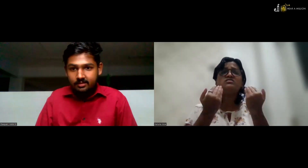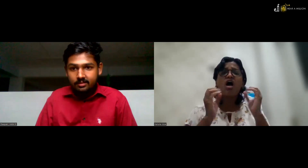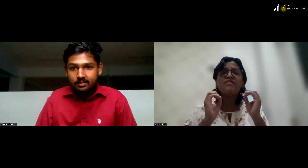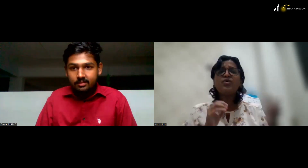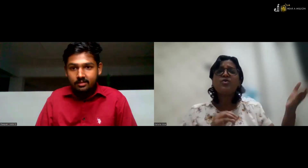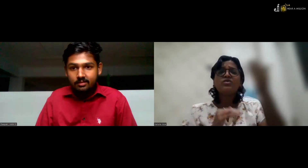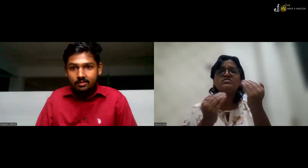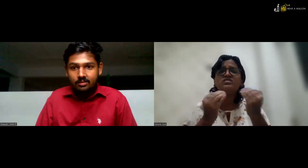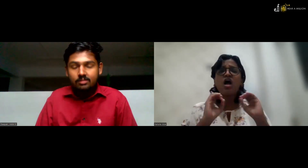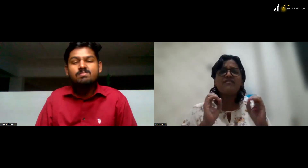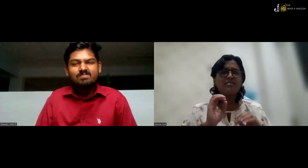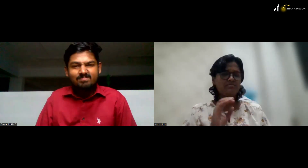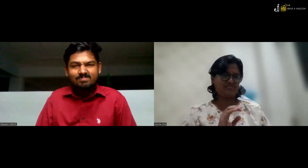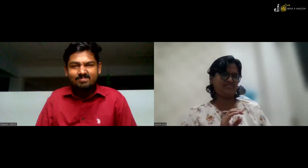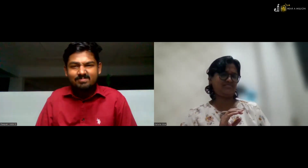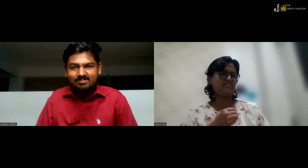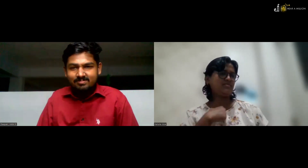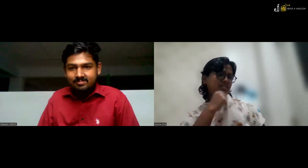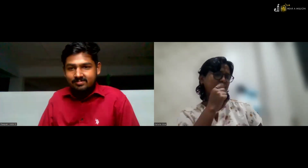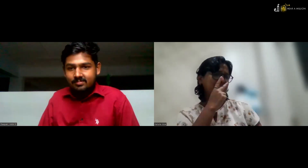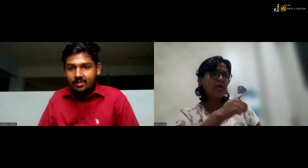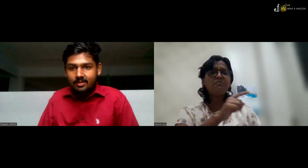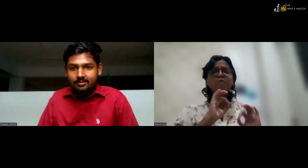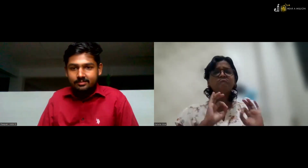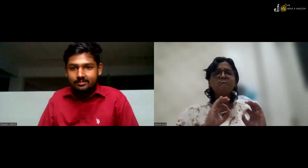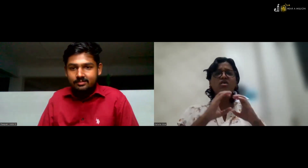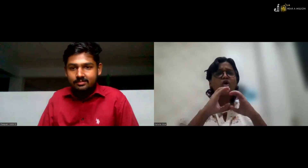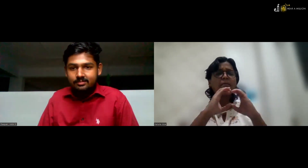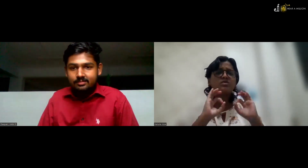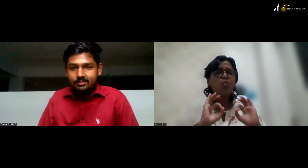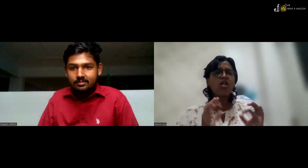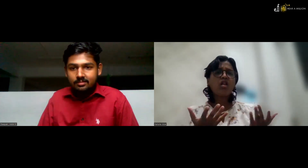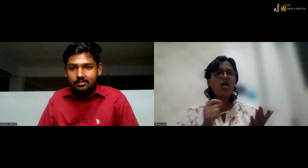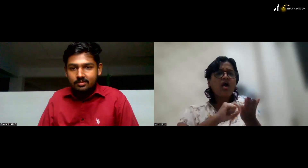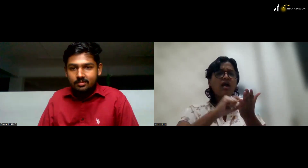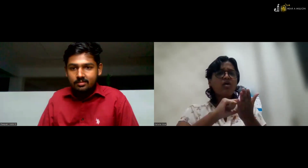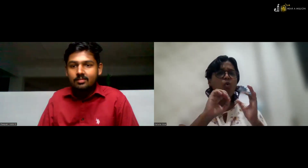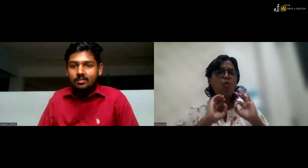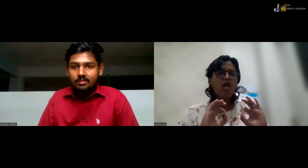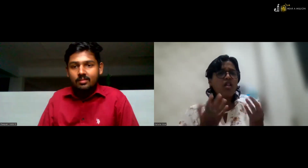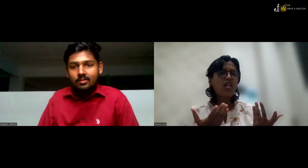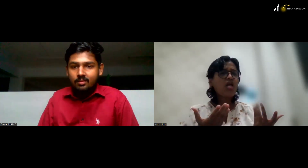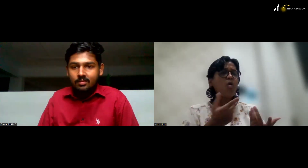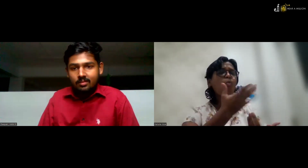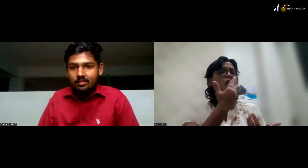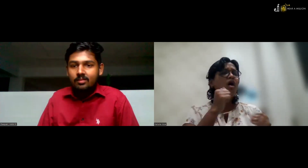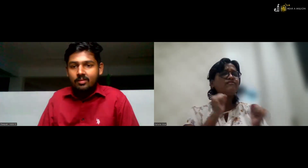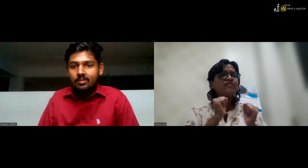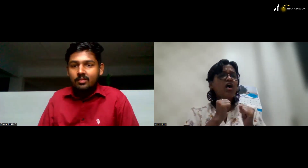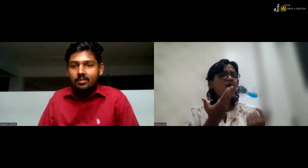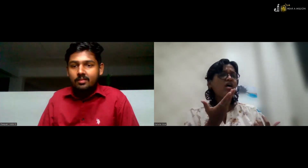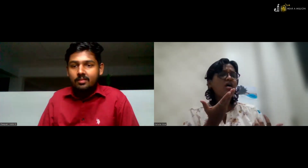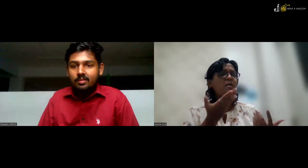So I asked my mother. She said yes, you can go. But I asked her that the places are not safe. She told me that you